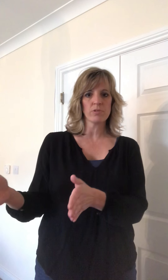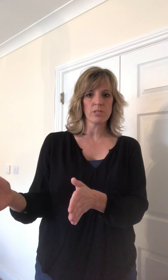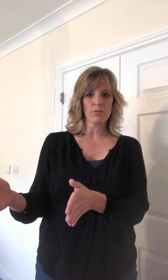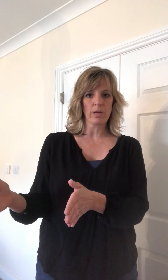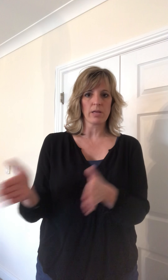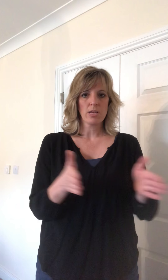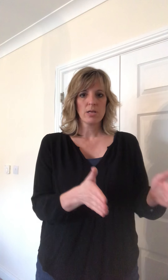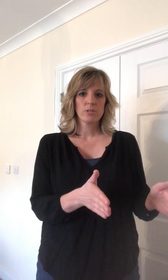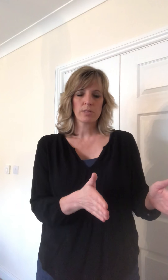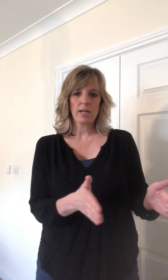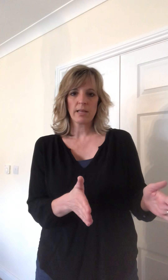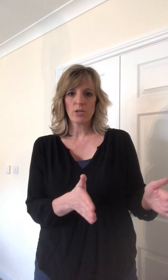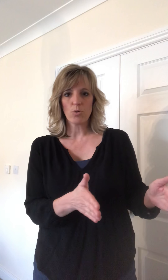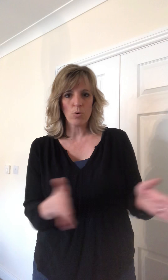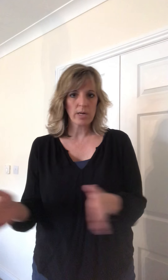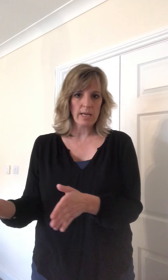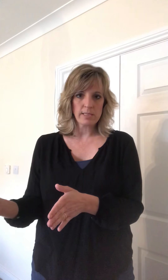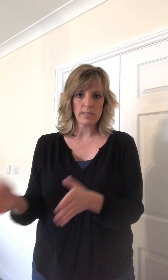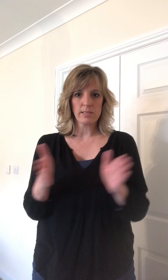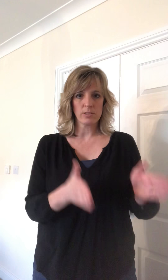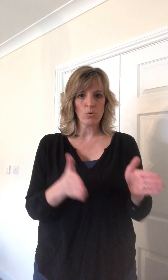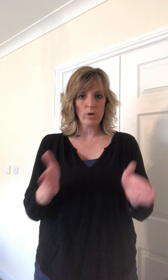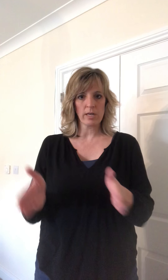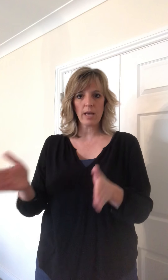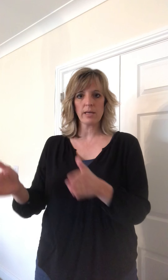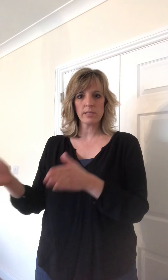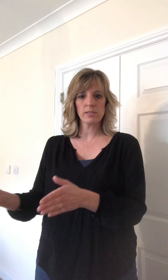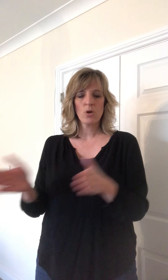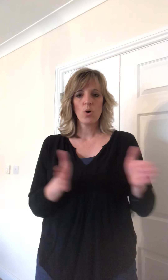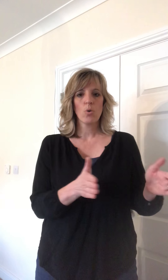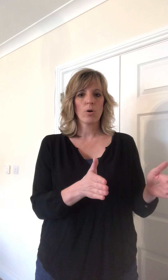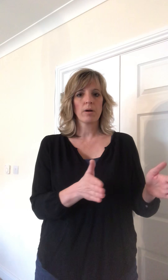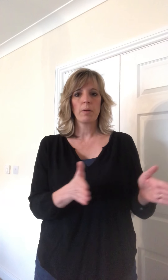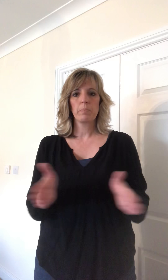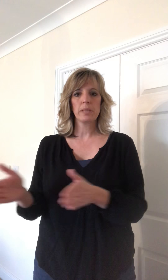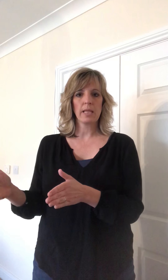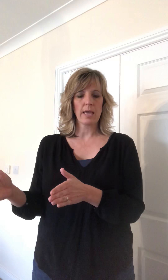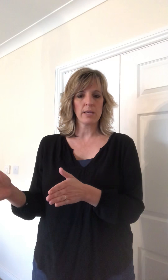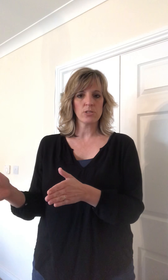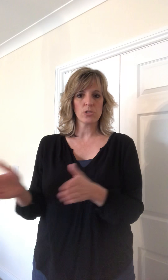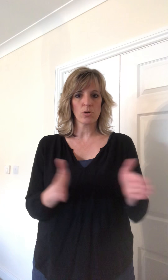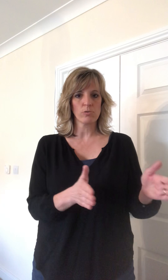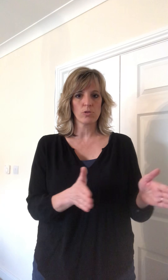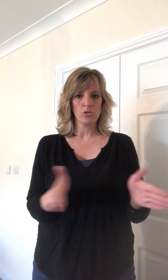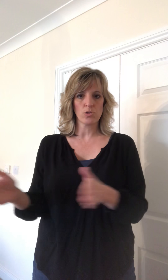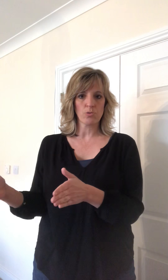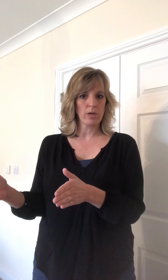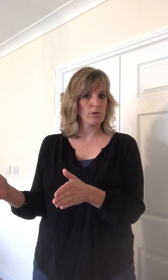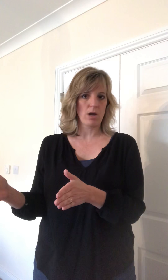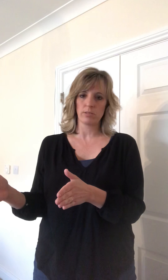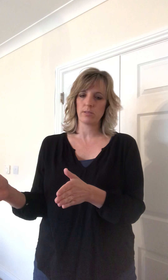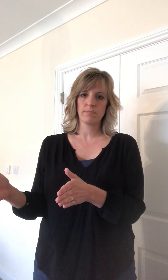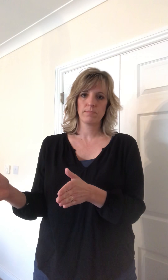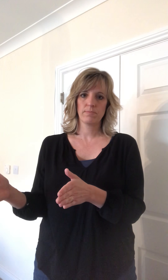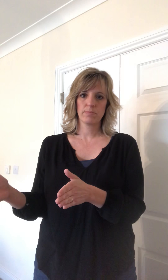to the right. So it's kind of like you're organizing. This is organize. Or plan just goes straight across,